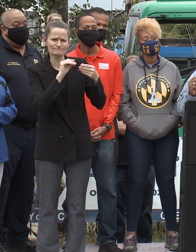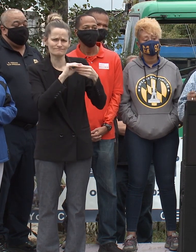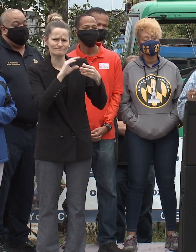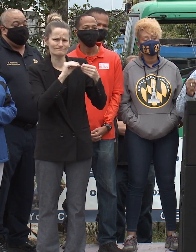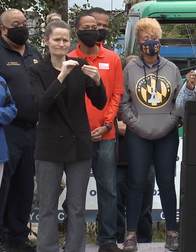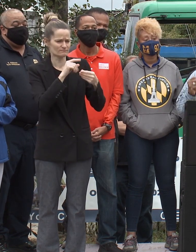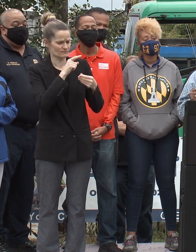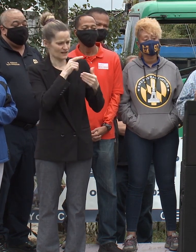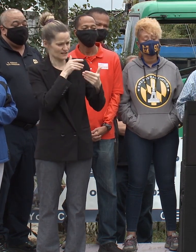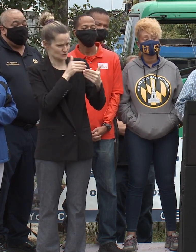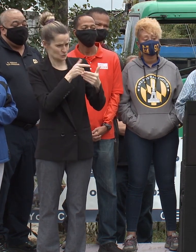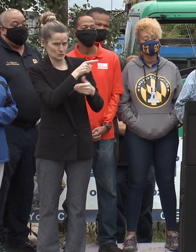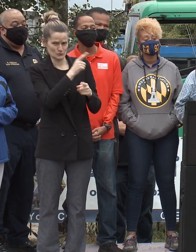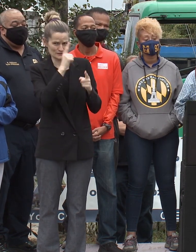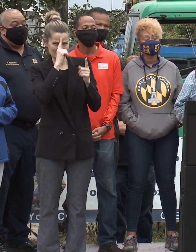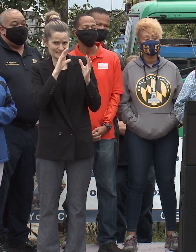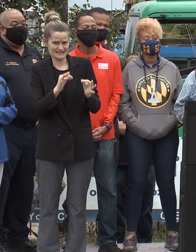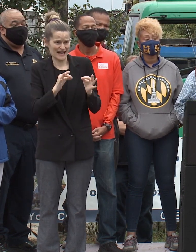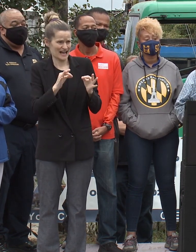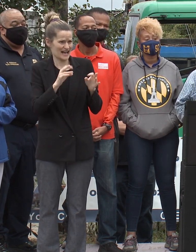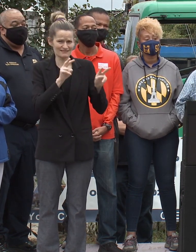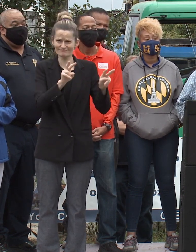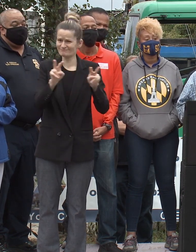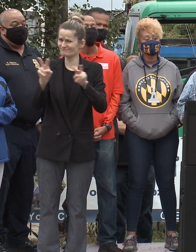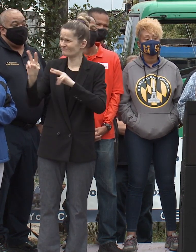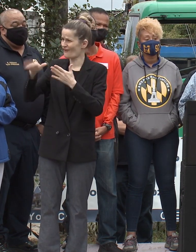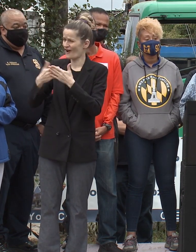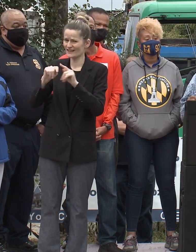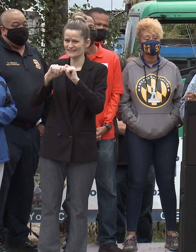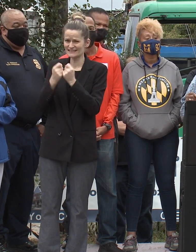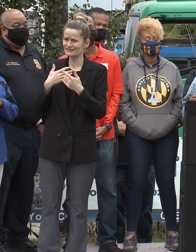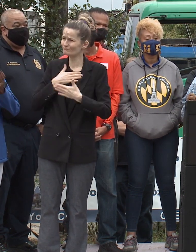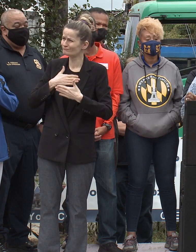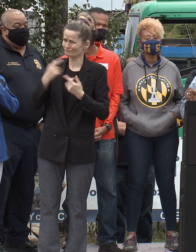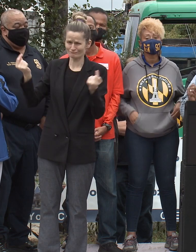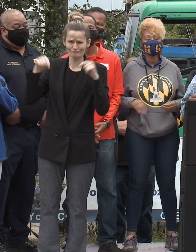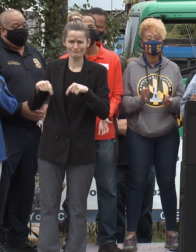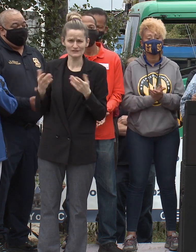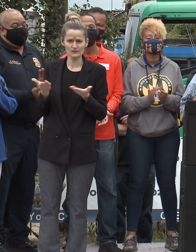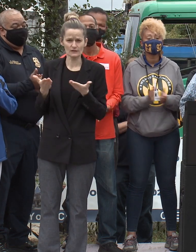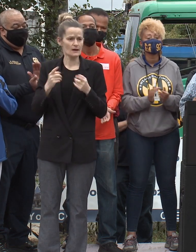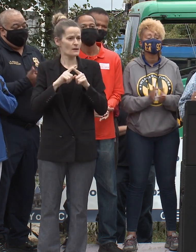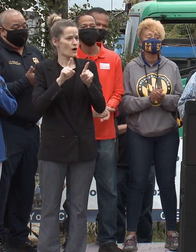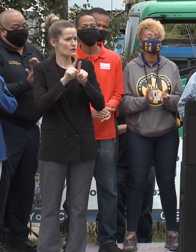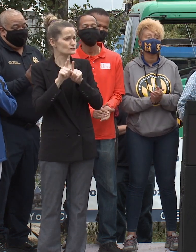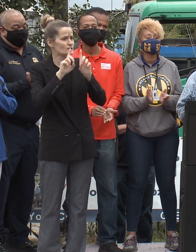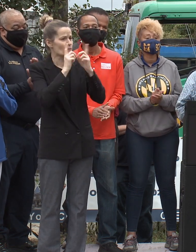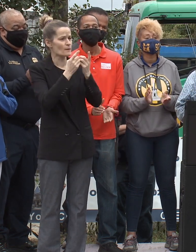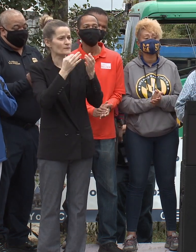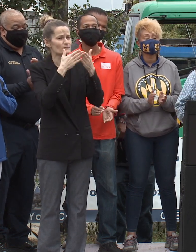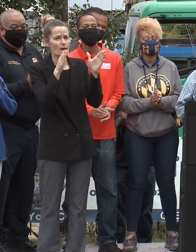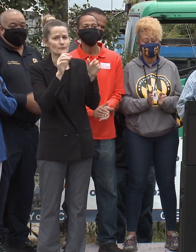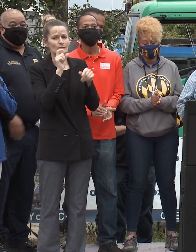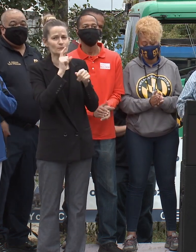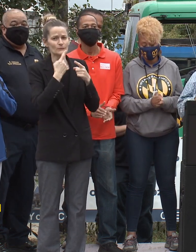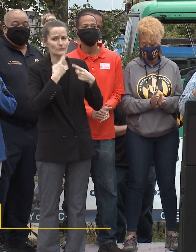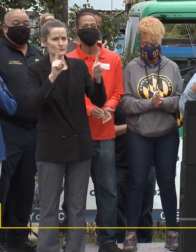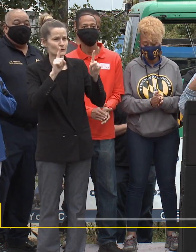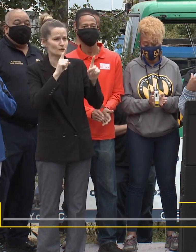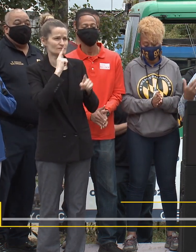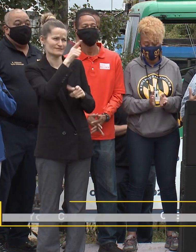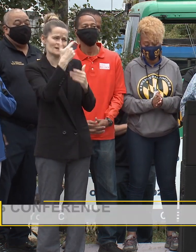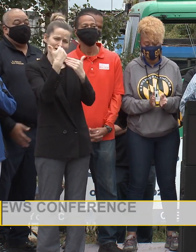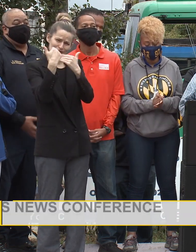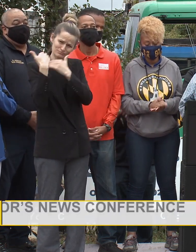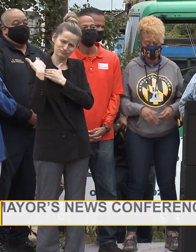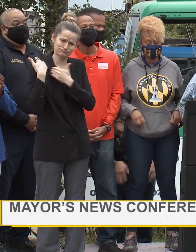my tremendous appreciation to the Department of Public Works. You guys have a daunting task, a thankless task. As soon